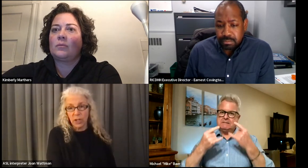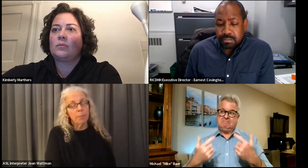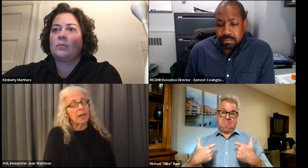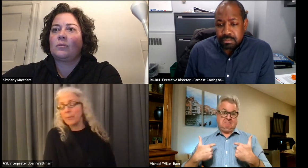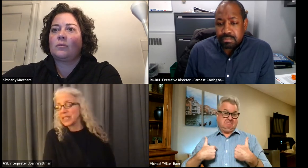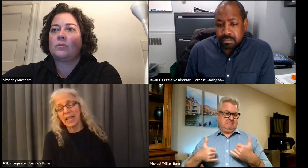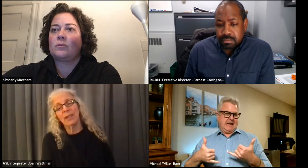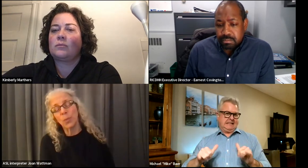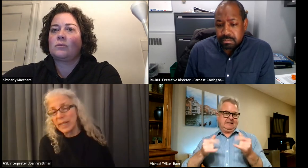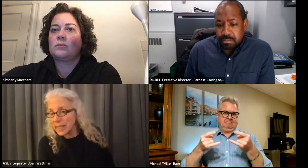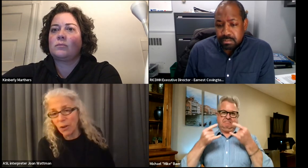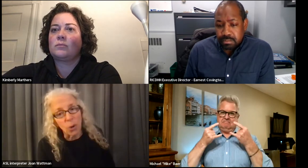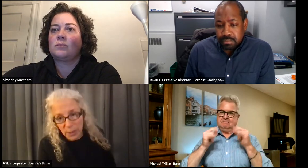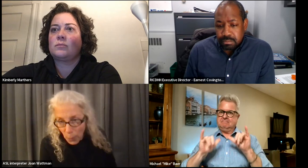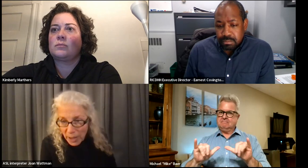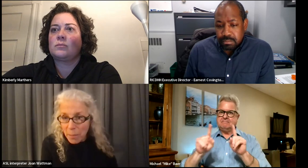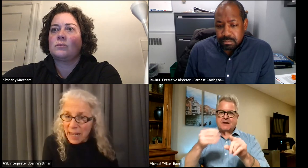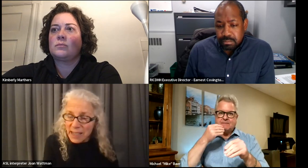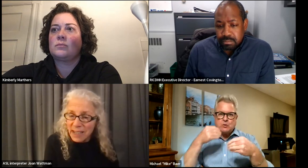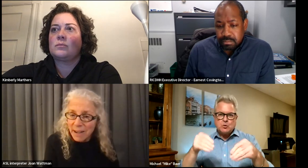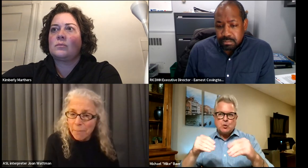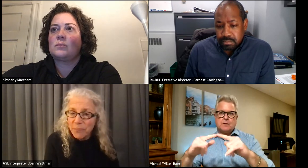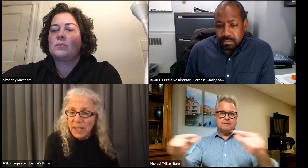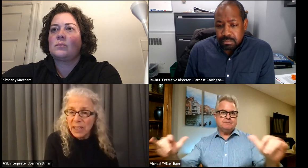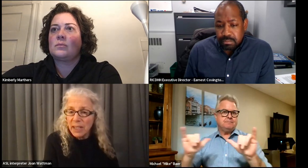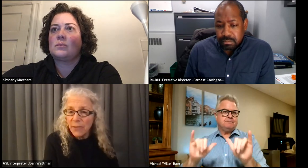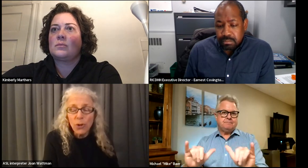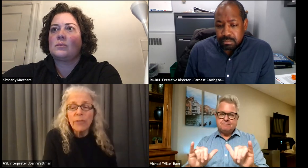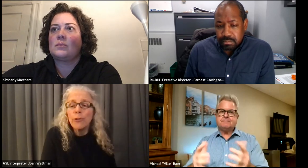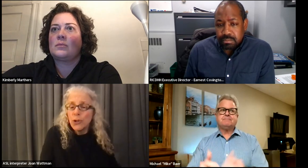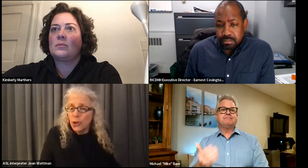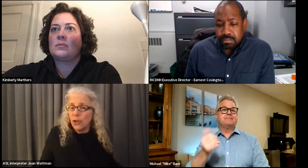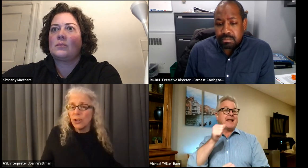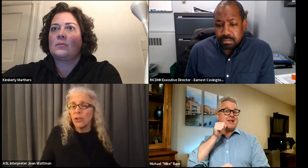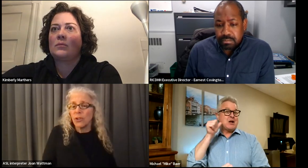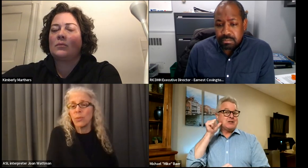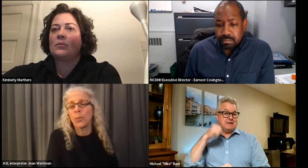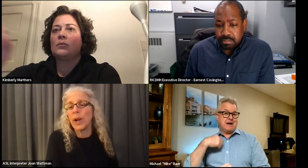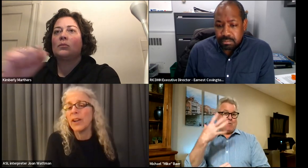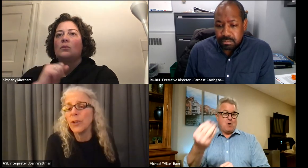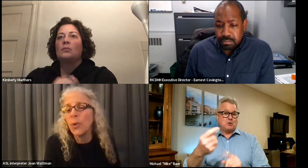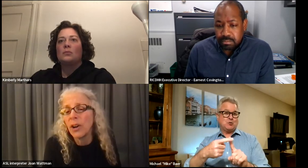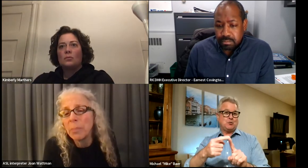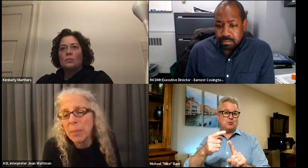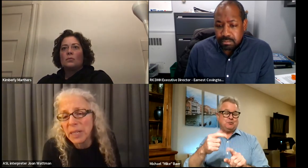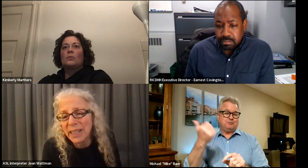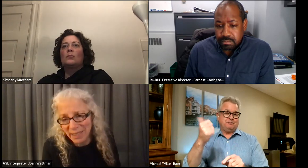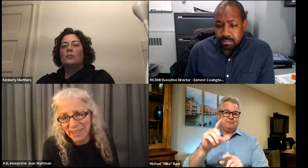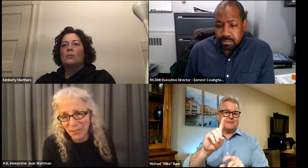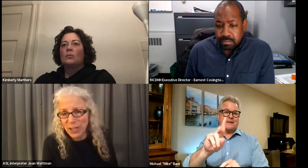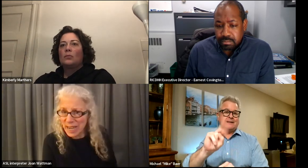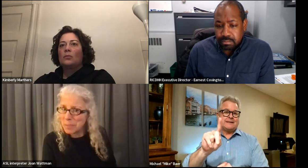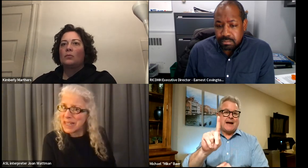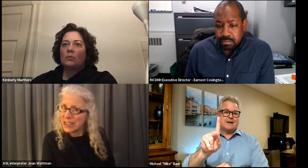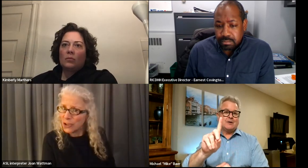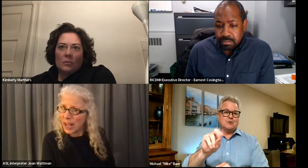so. But I would say, when in doubt, always wear the mask. If you're in a food store or wherever you are in public.